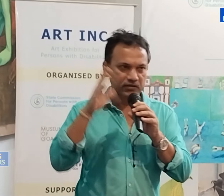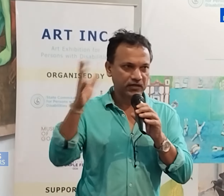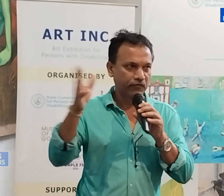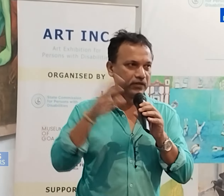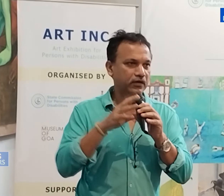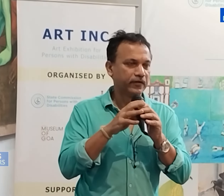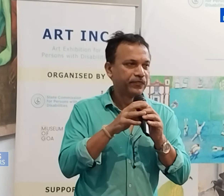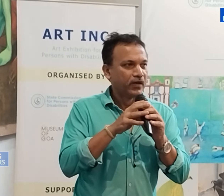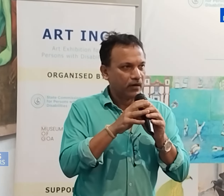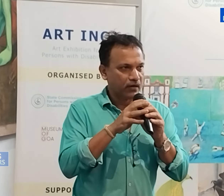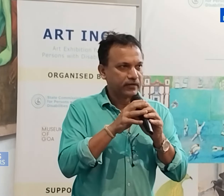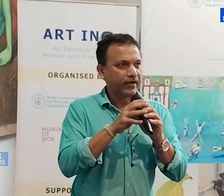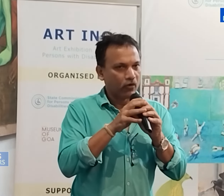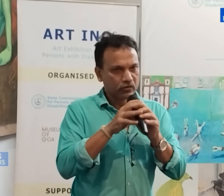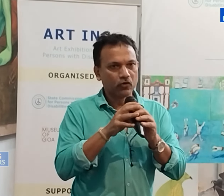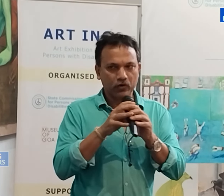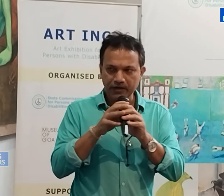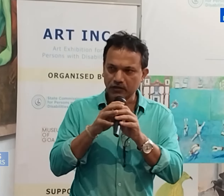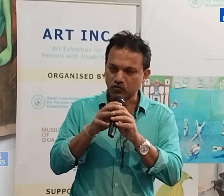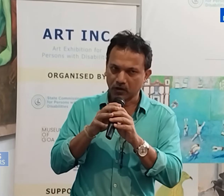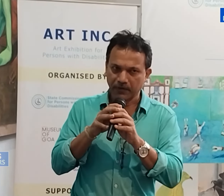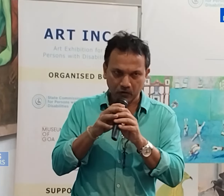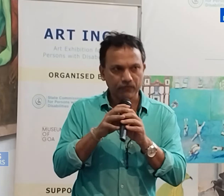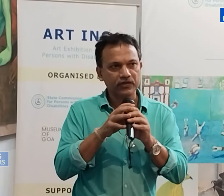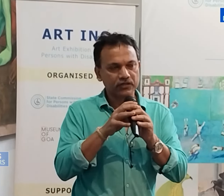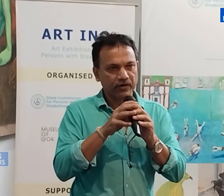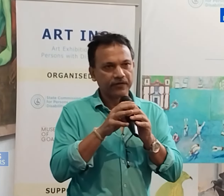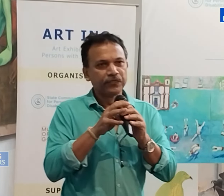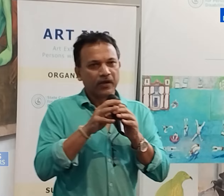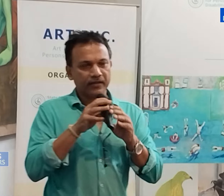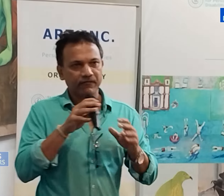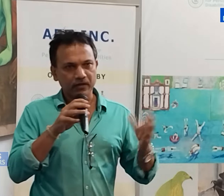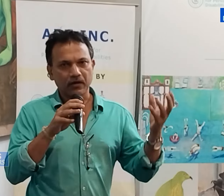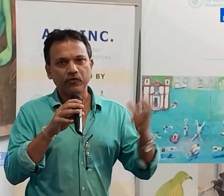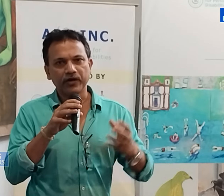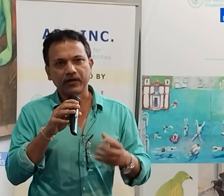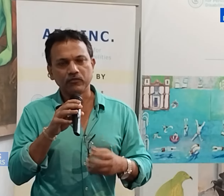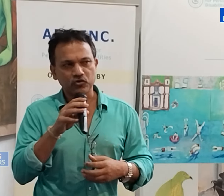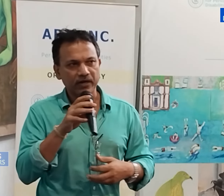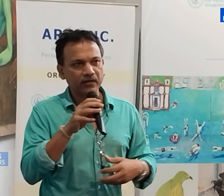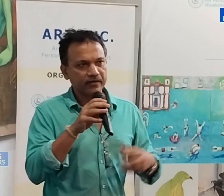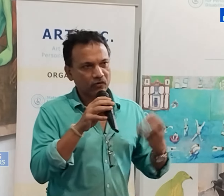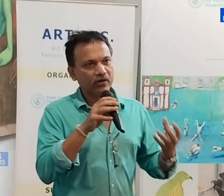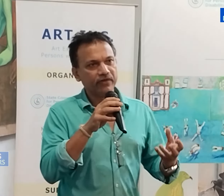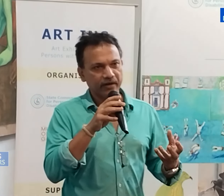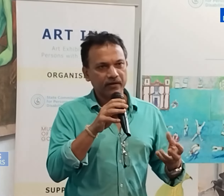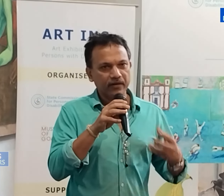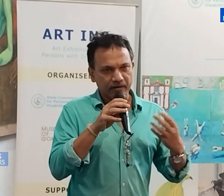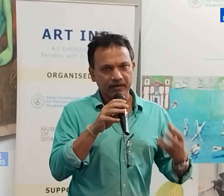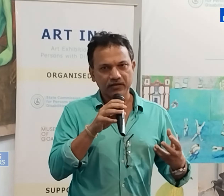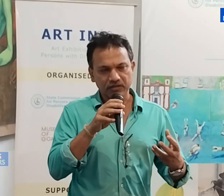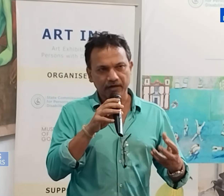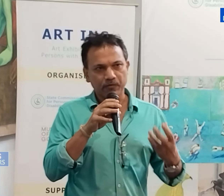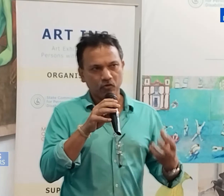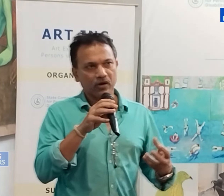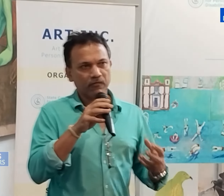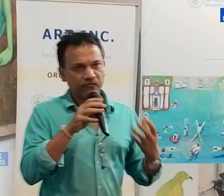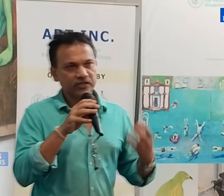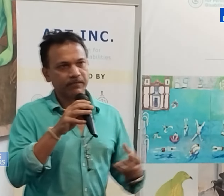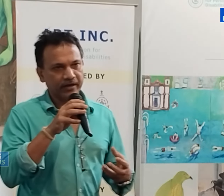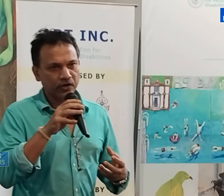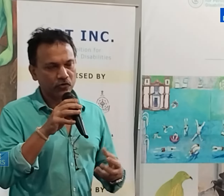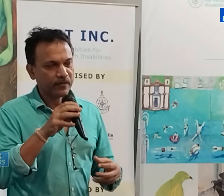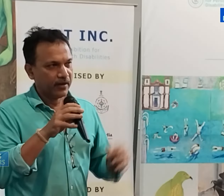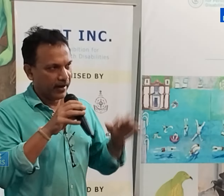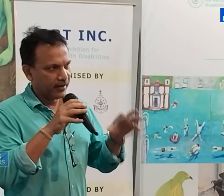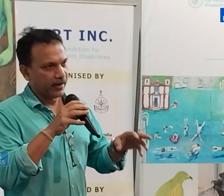Tanvir Samant here. Thank all the Rotarians who are part of this event. I think when the community comes together, then only we can take this ahead, a program of